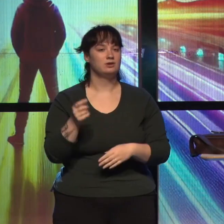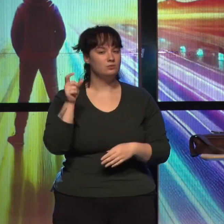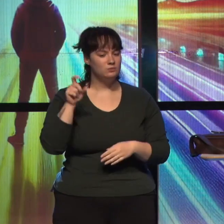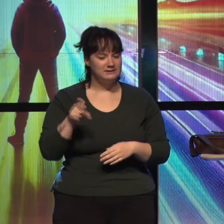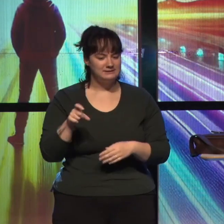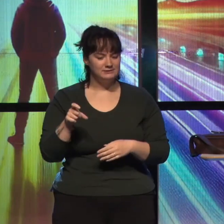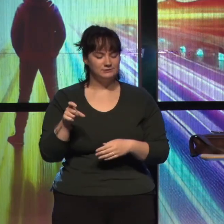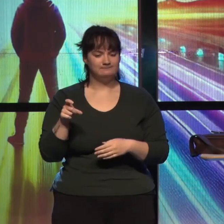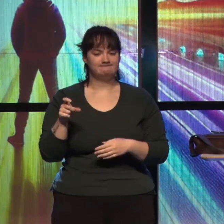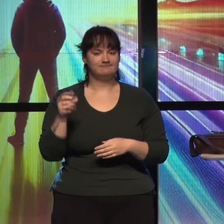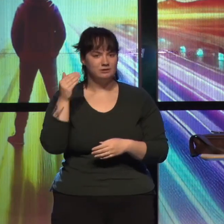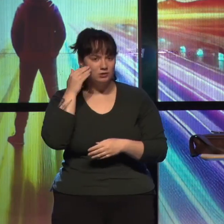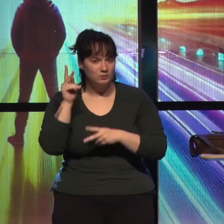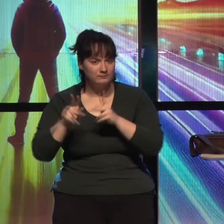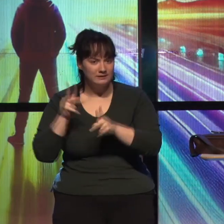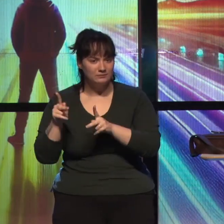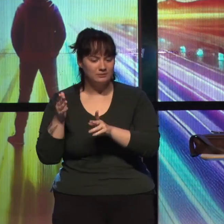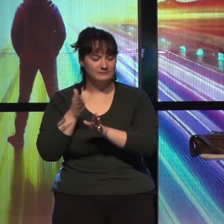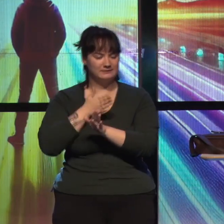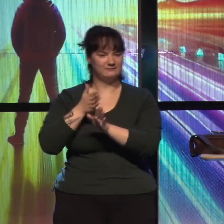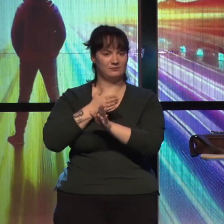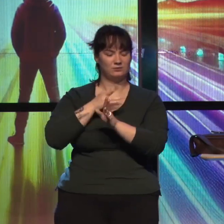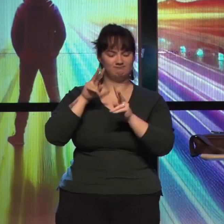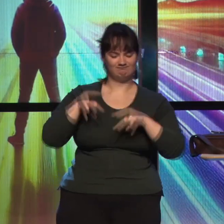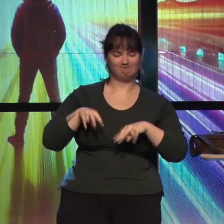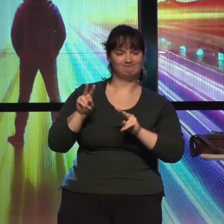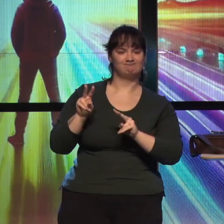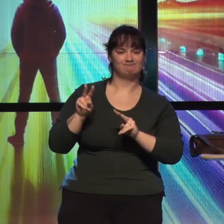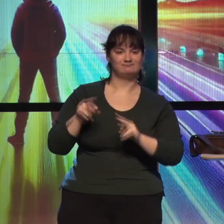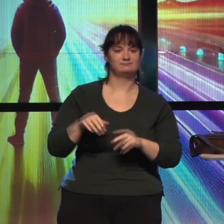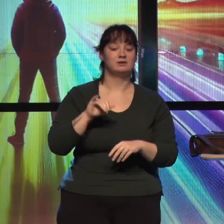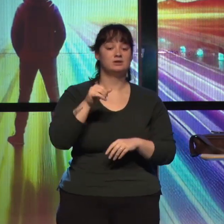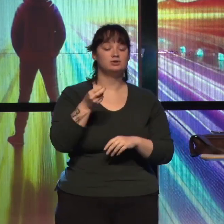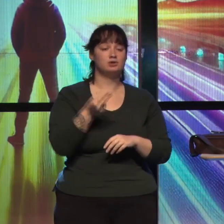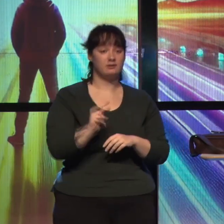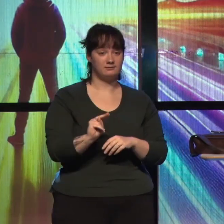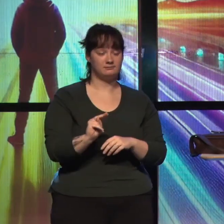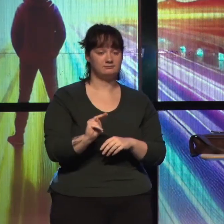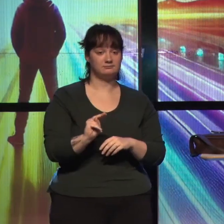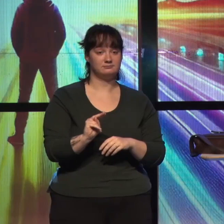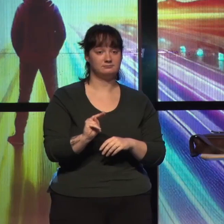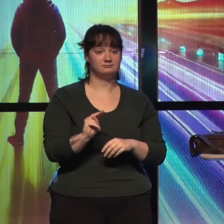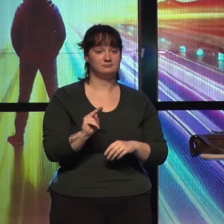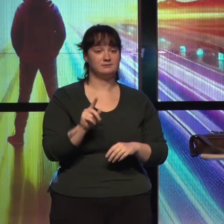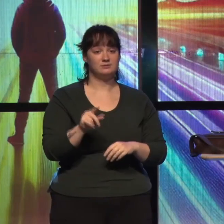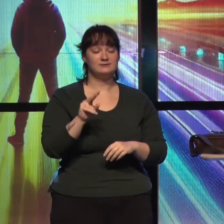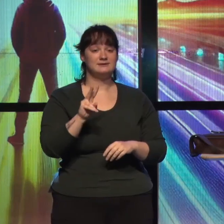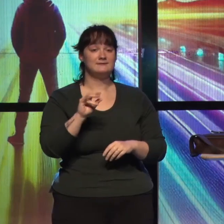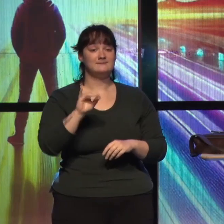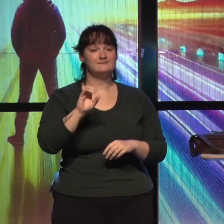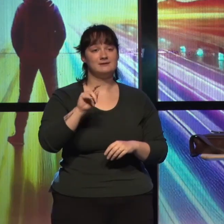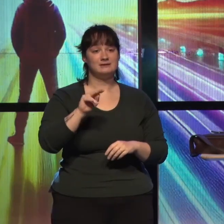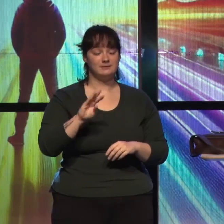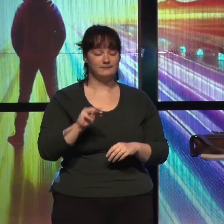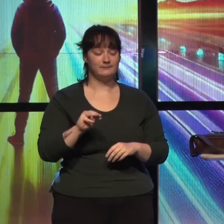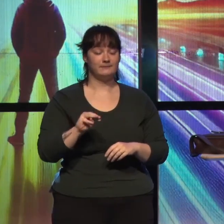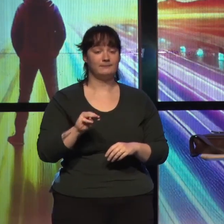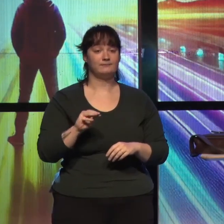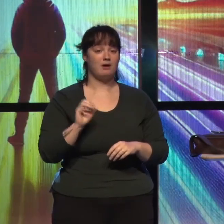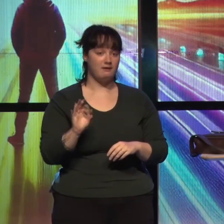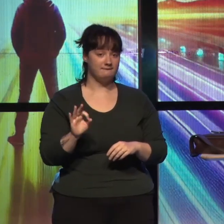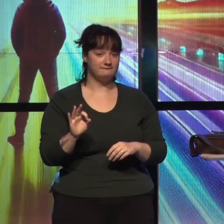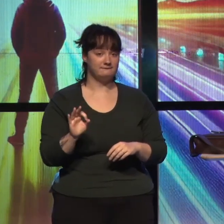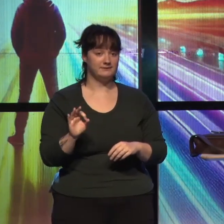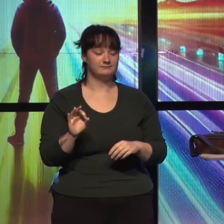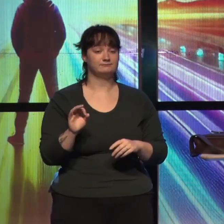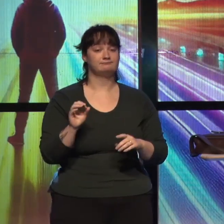and we have to understand their world and his experiences. And we said last week that John, who was a victim of imperial violence, right? He was a